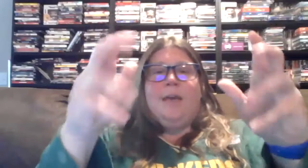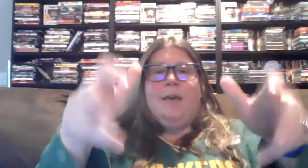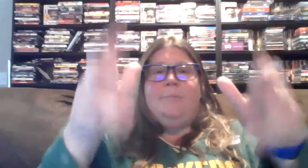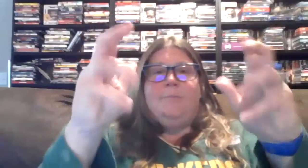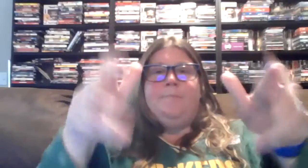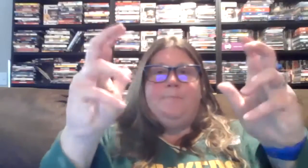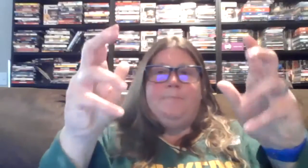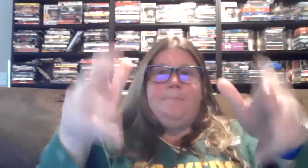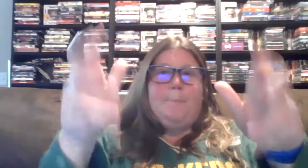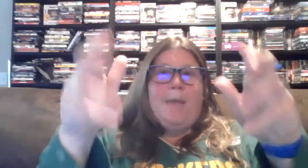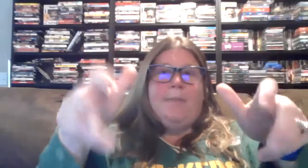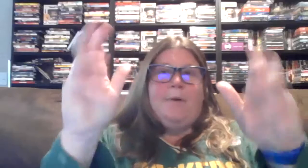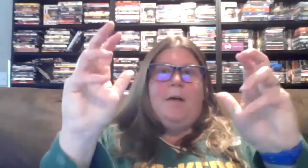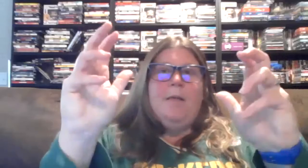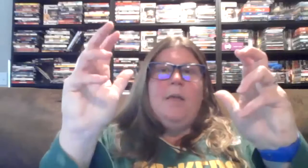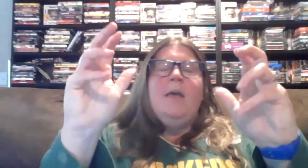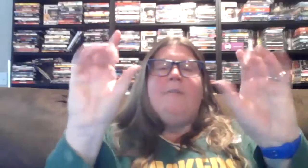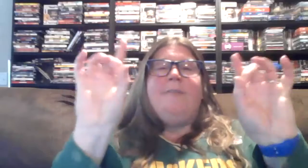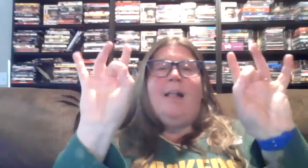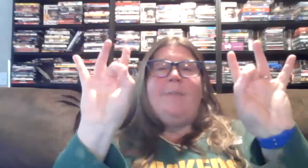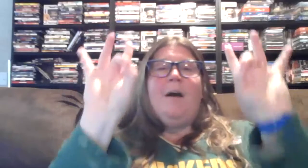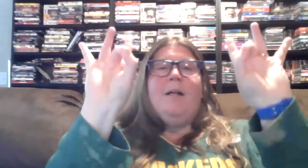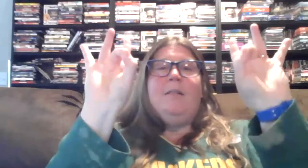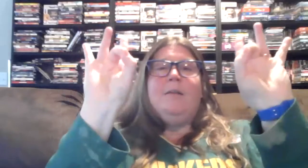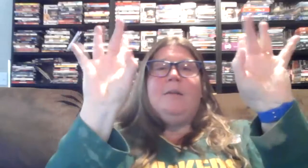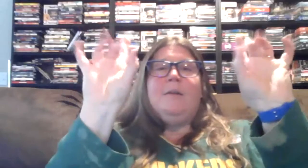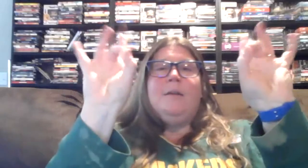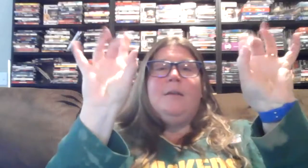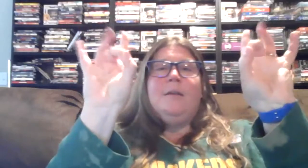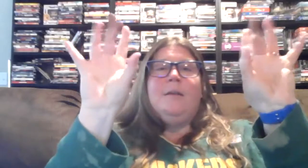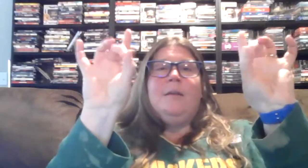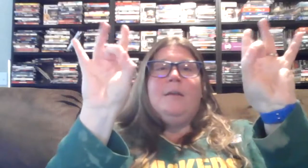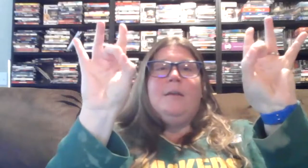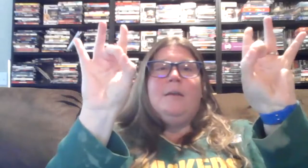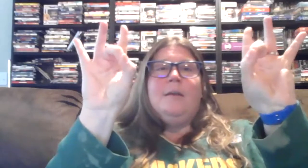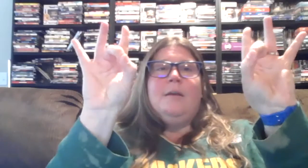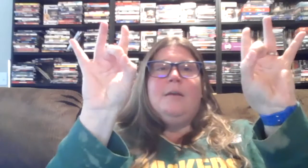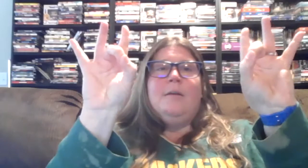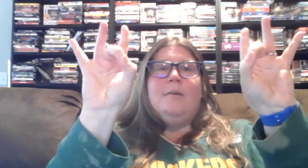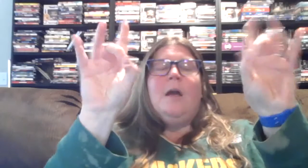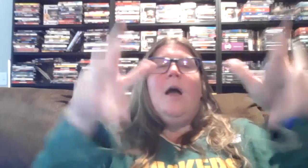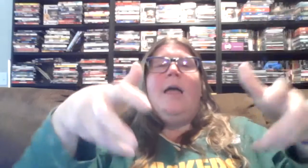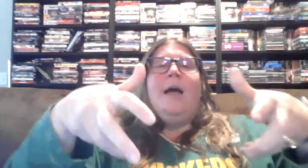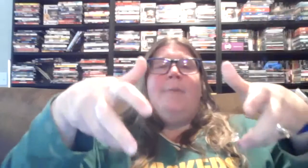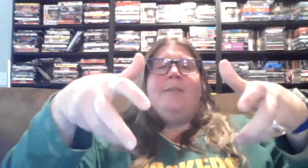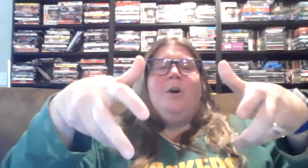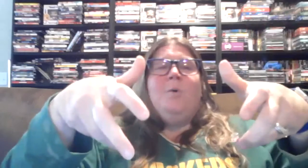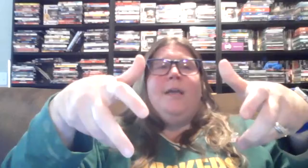that. Basketball. Volleyball. Is basketball toward you or away from you? So